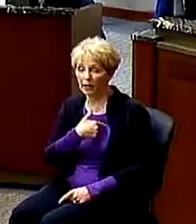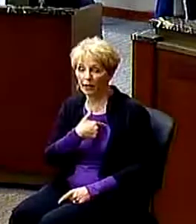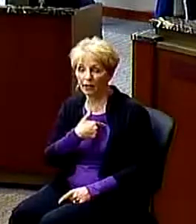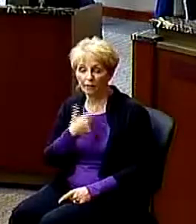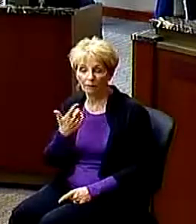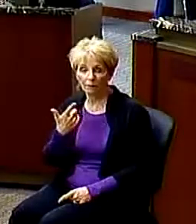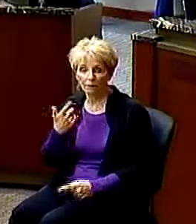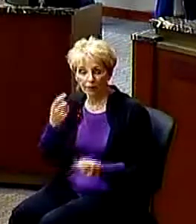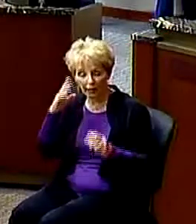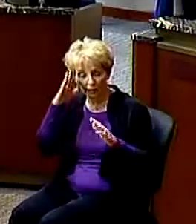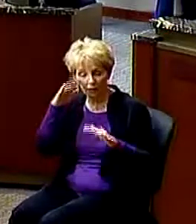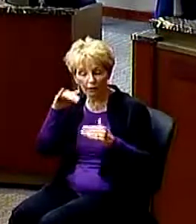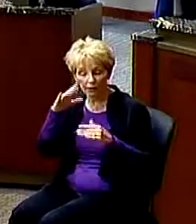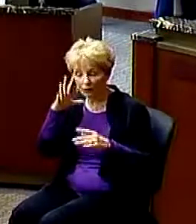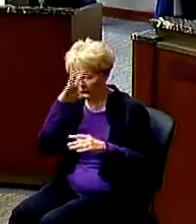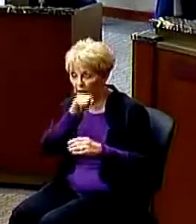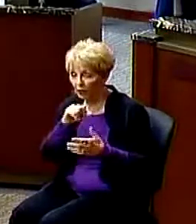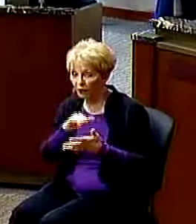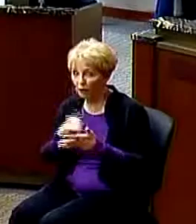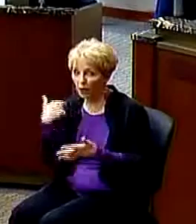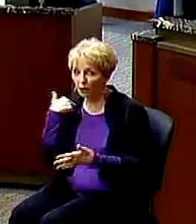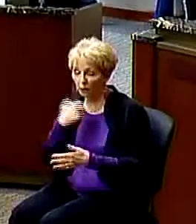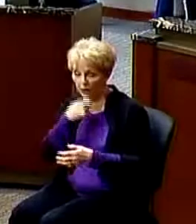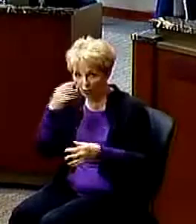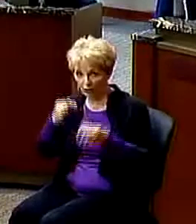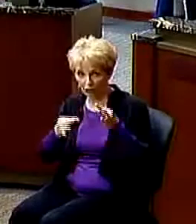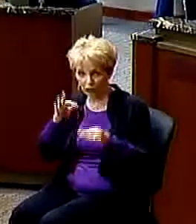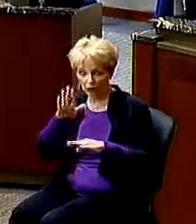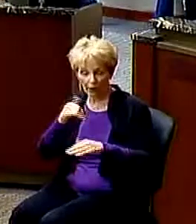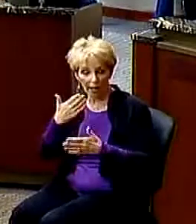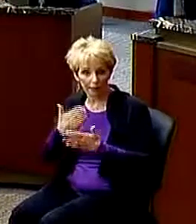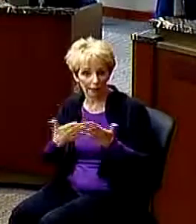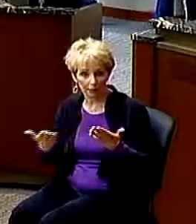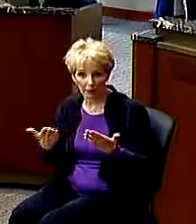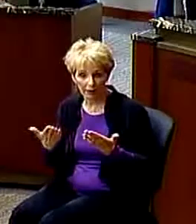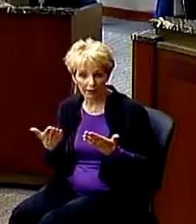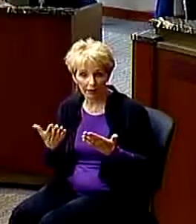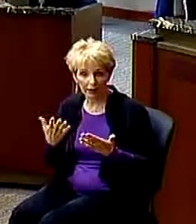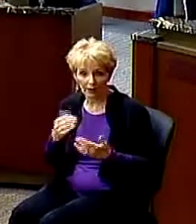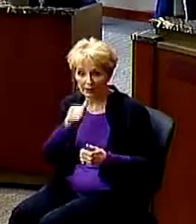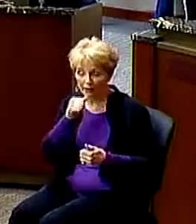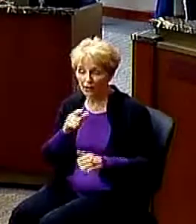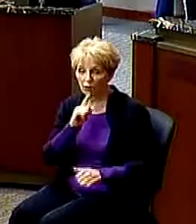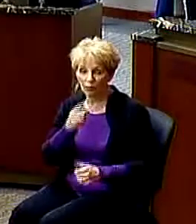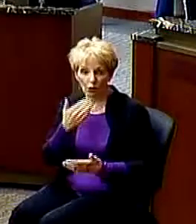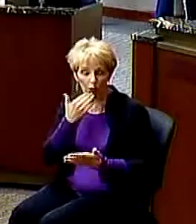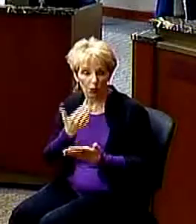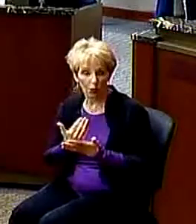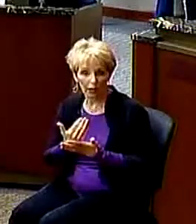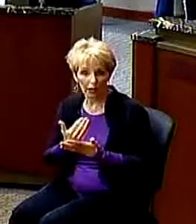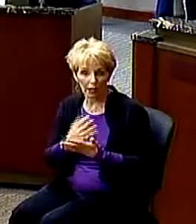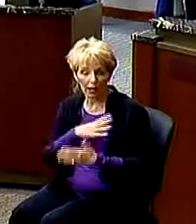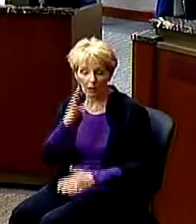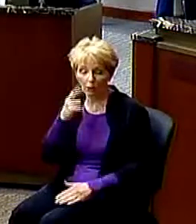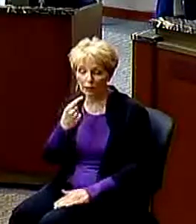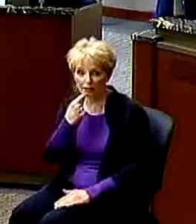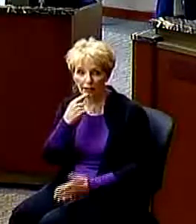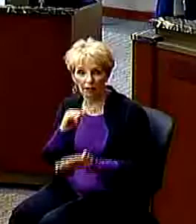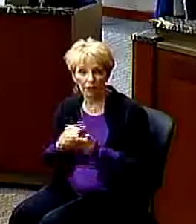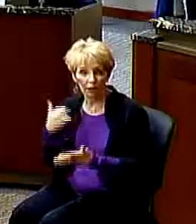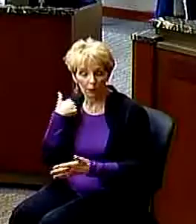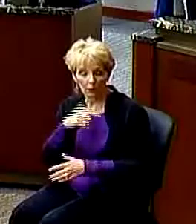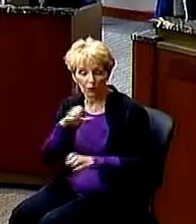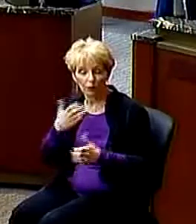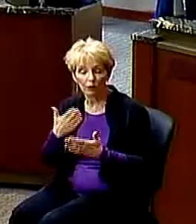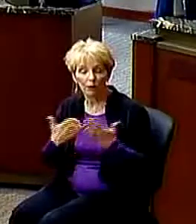can speculate that we're being judged by something, and it's not really good. I will say that we can do